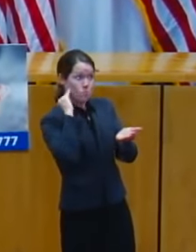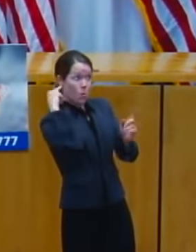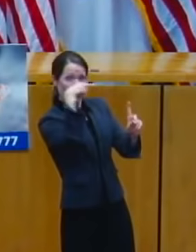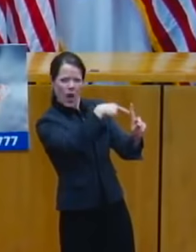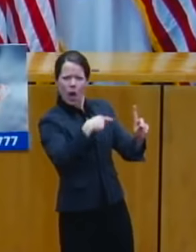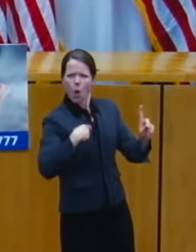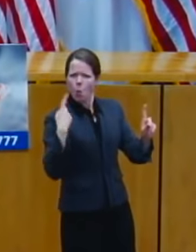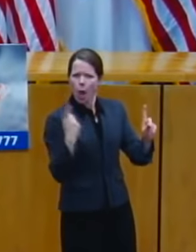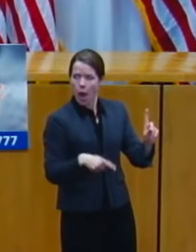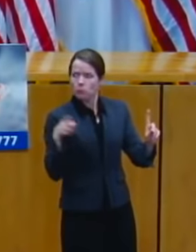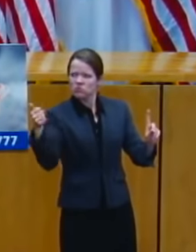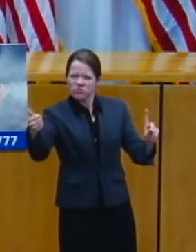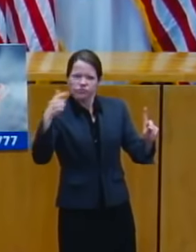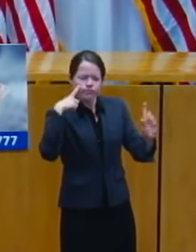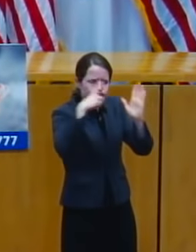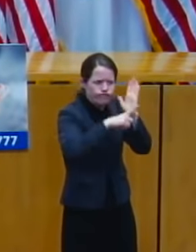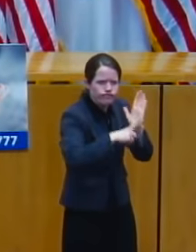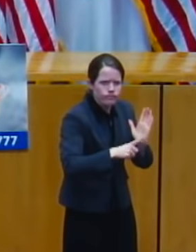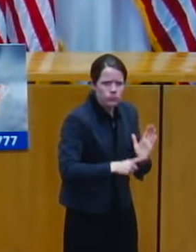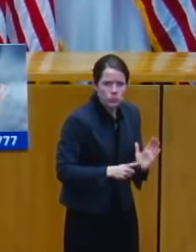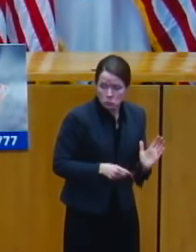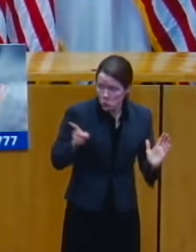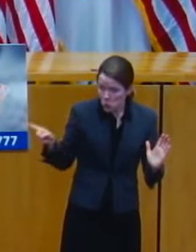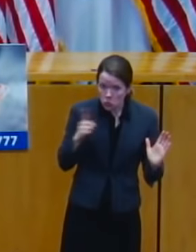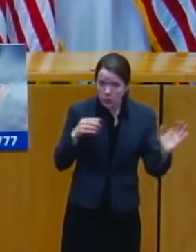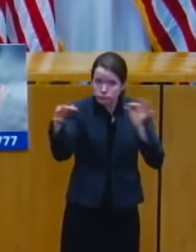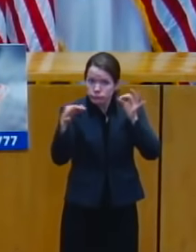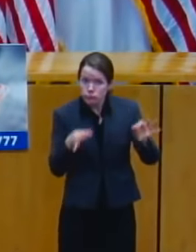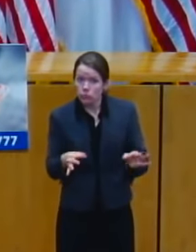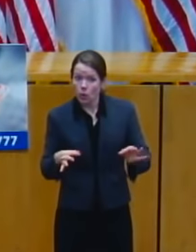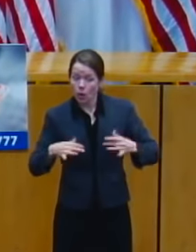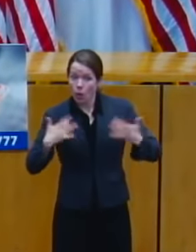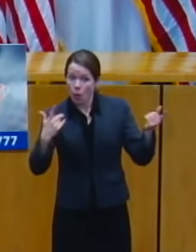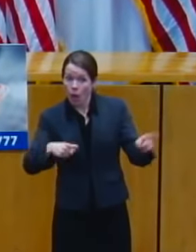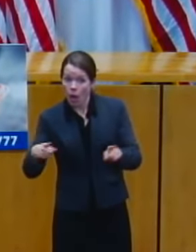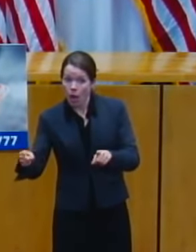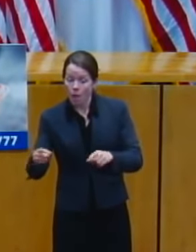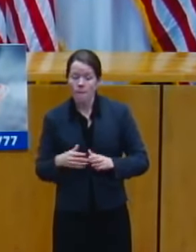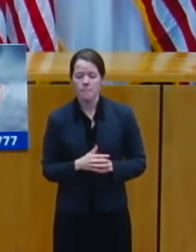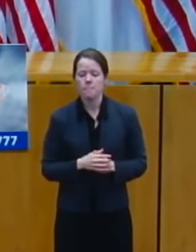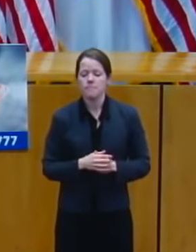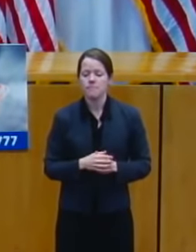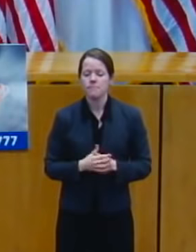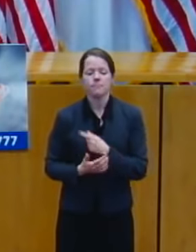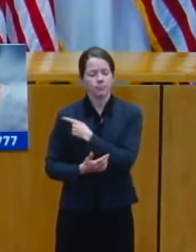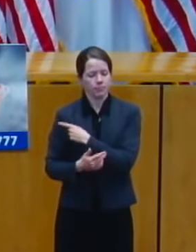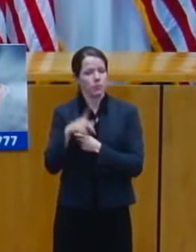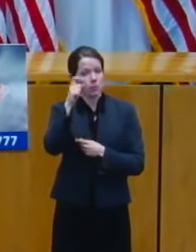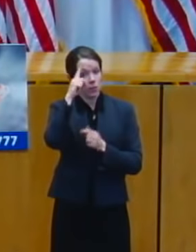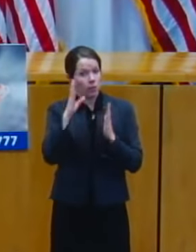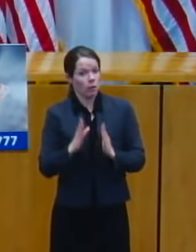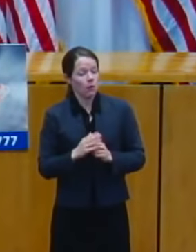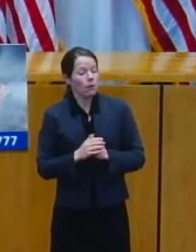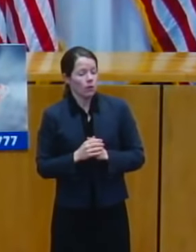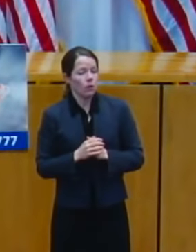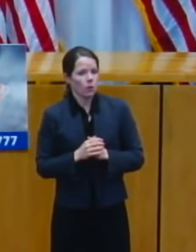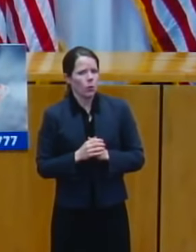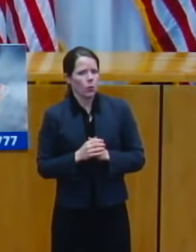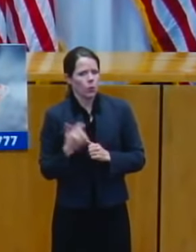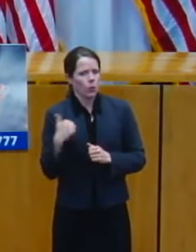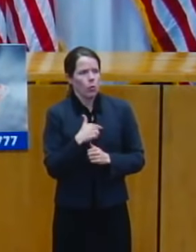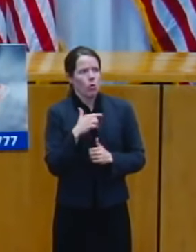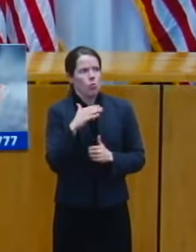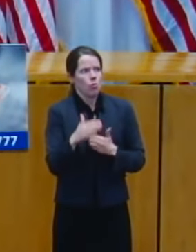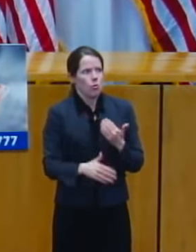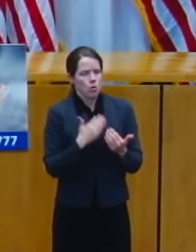So I think we all are appalled by what took place at the Holyoke Soldiers Home,